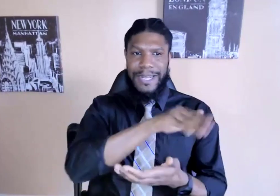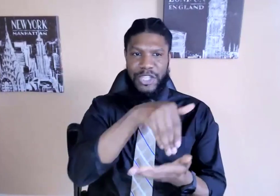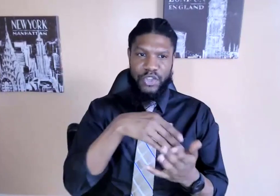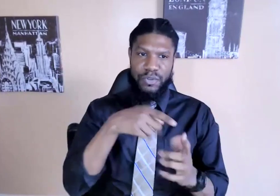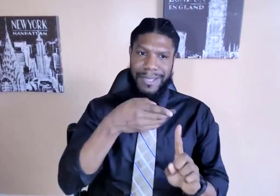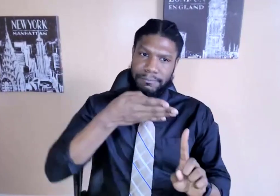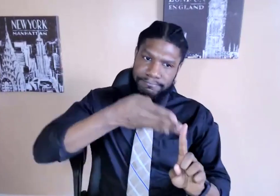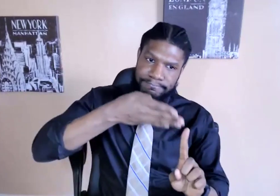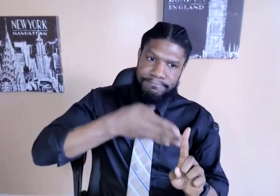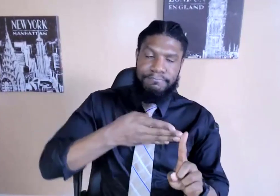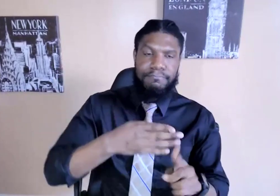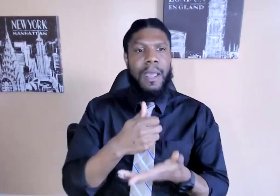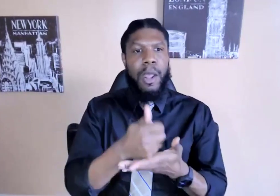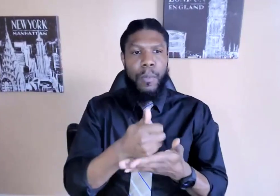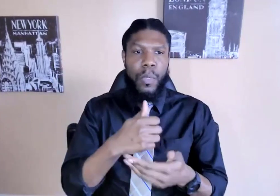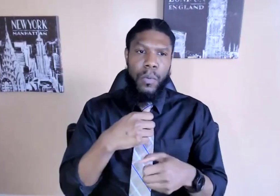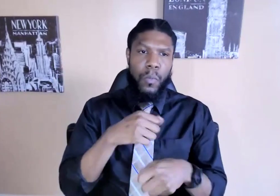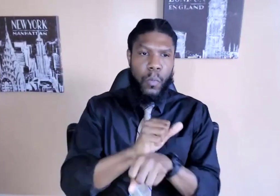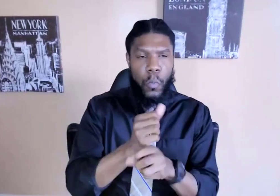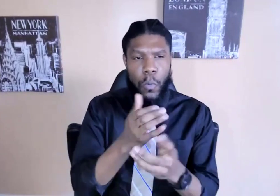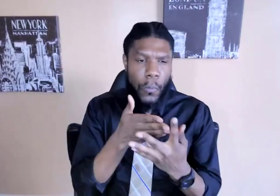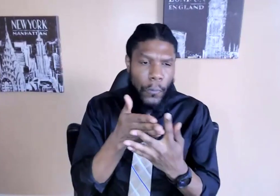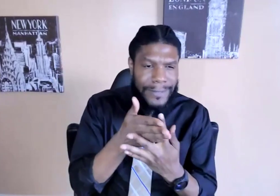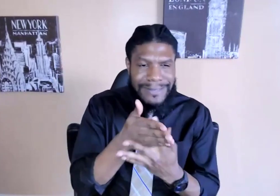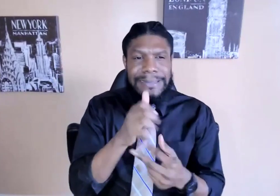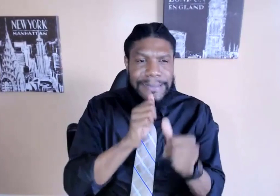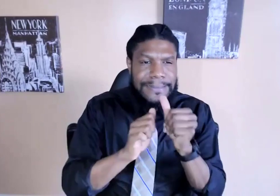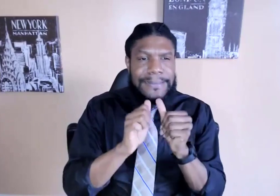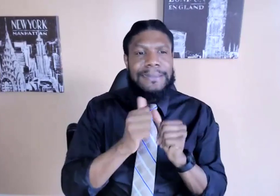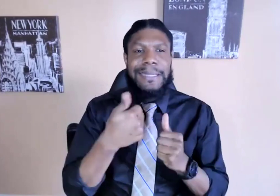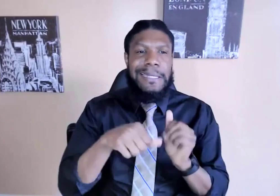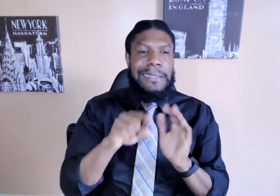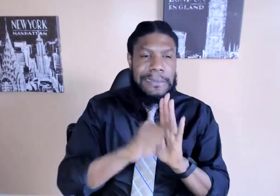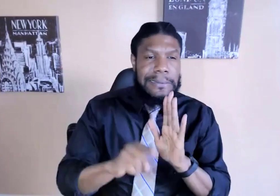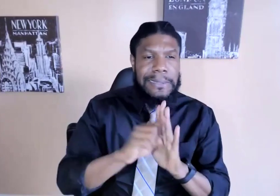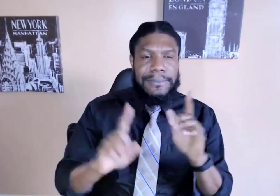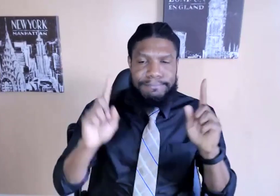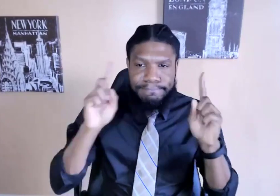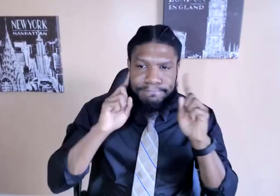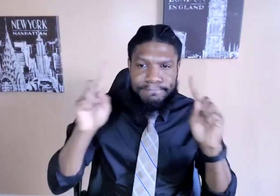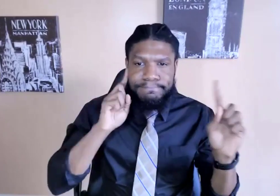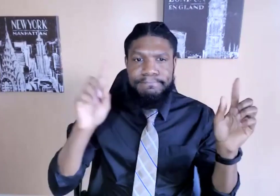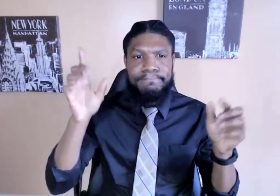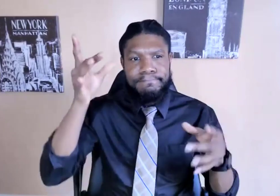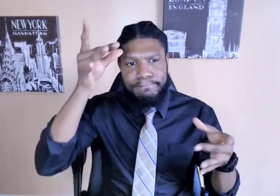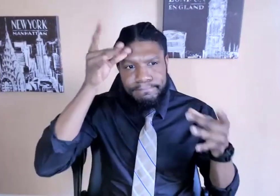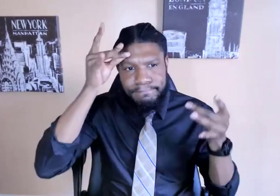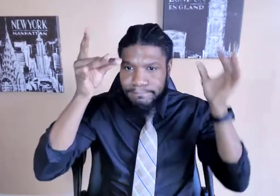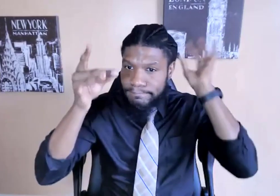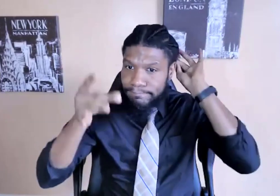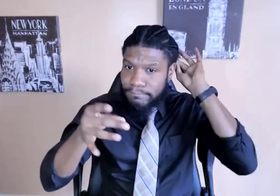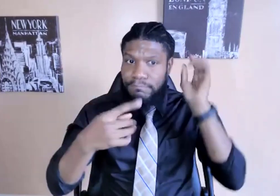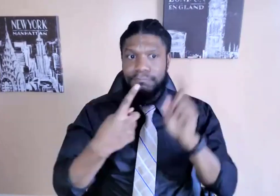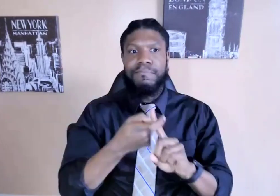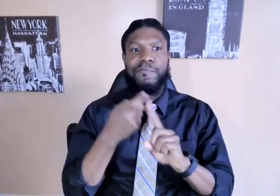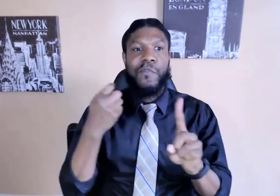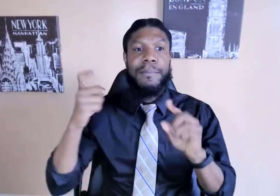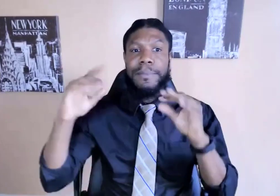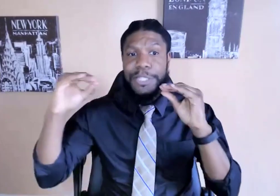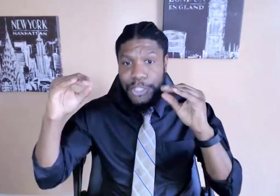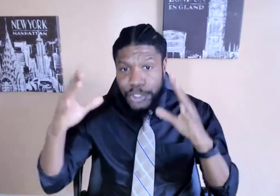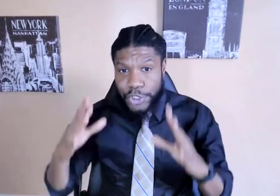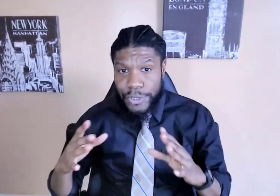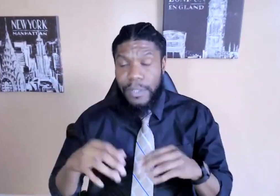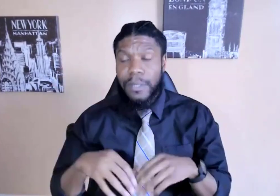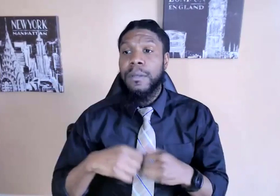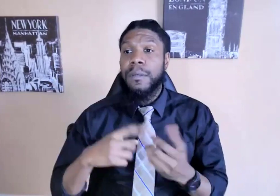through some of those things, those negative things that they've been hearing in other spaces, perhaps from instructors. There's that